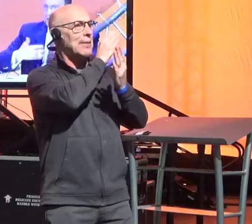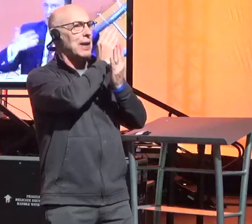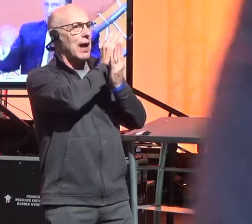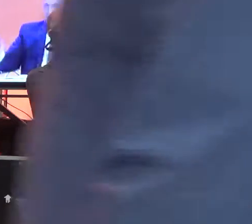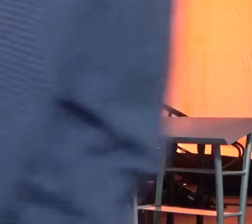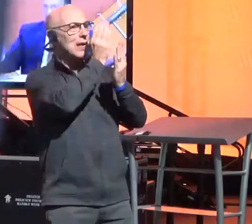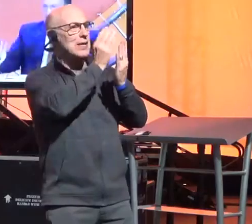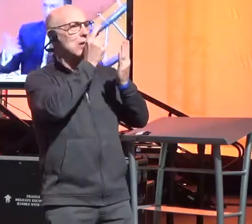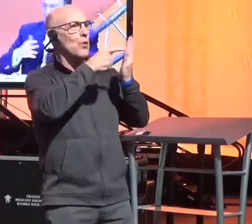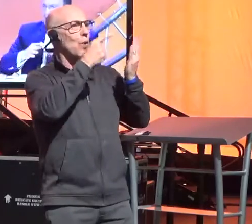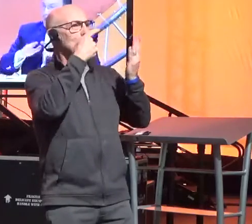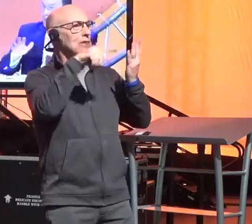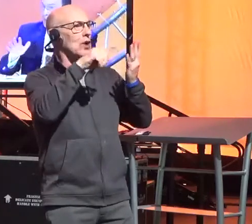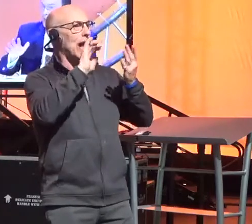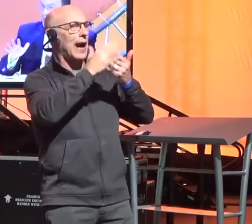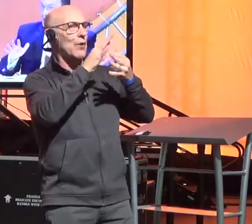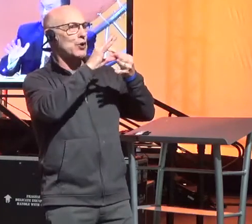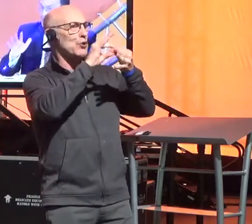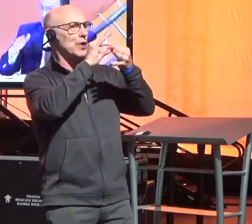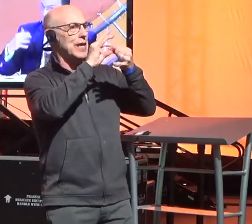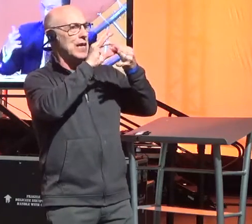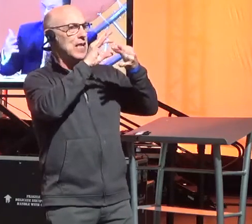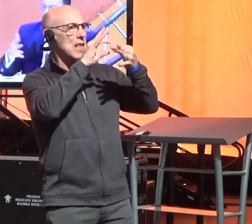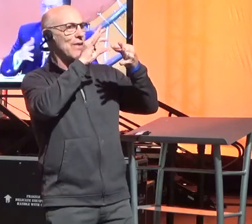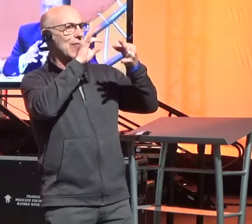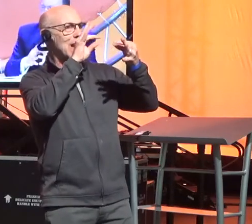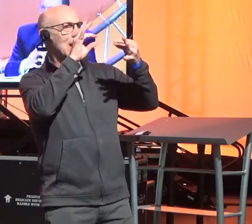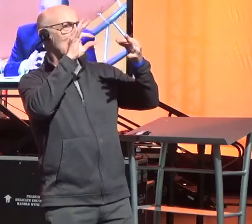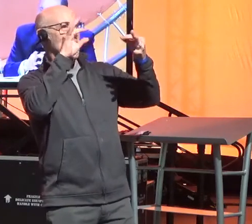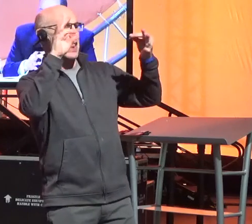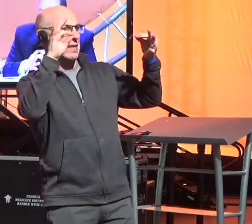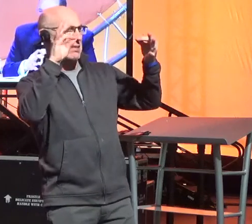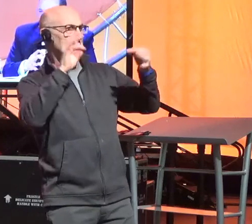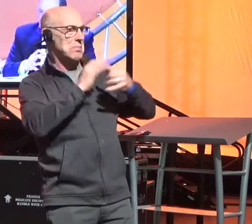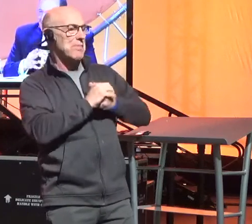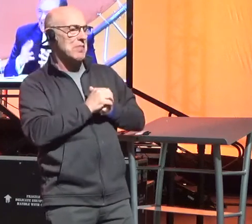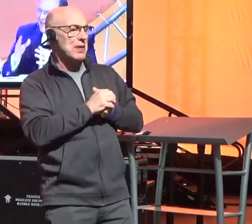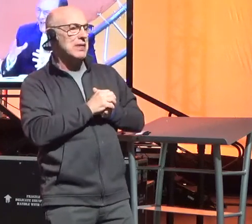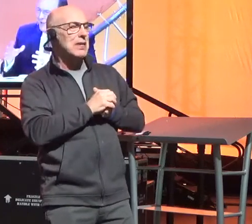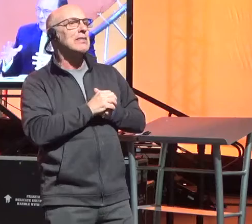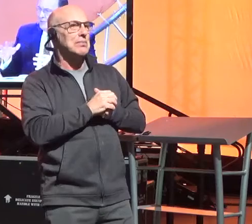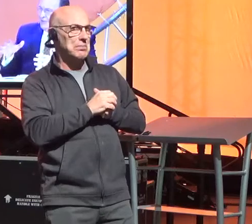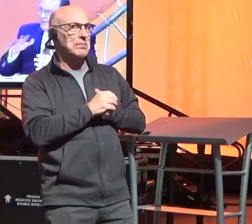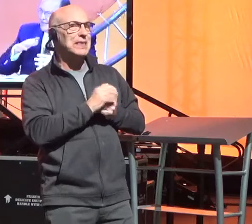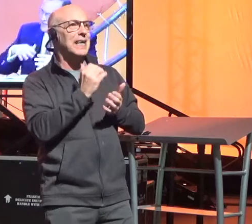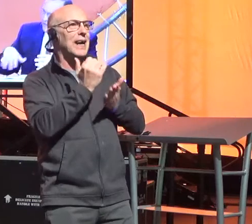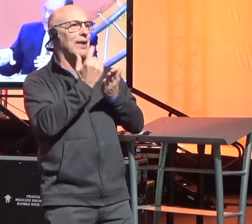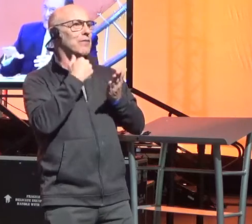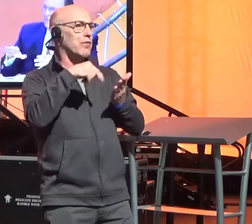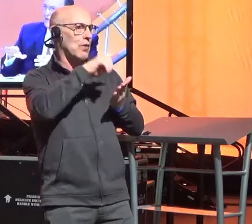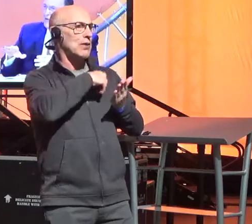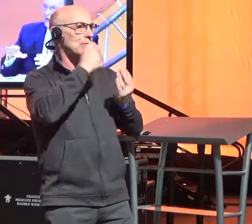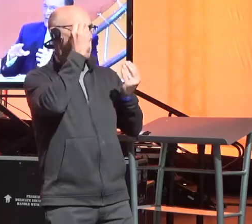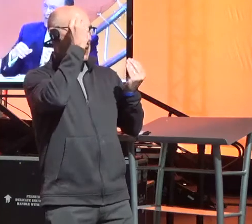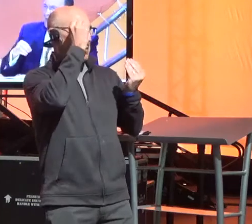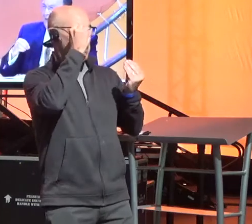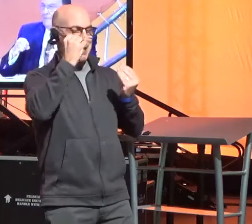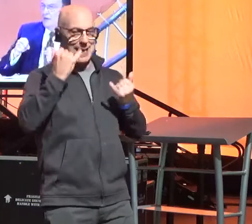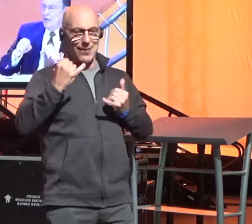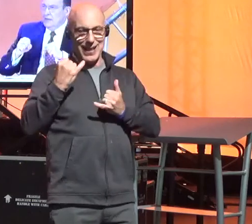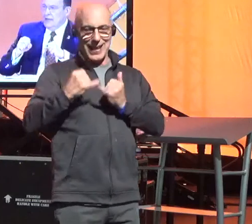unravel our unity. And I really think it's helpful to think through. But now the things in the last few years